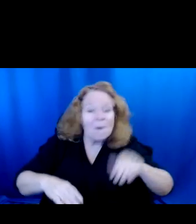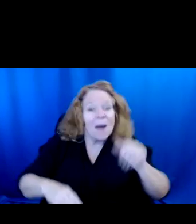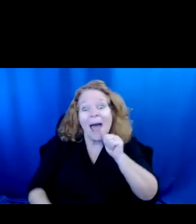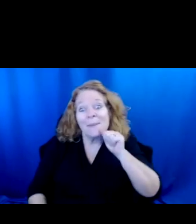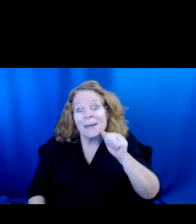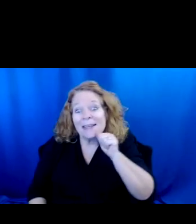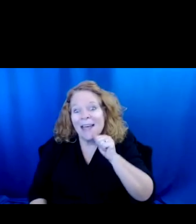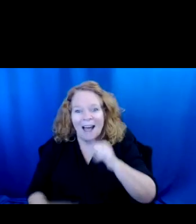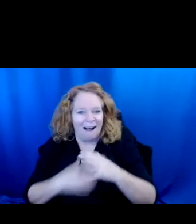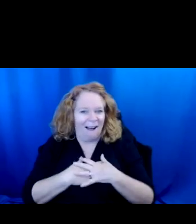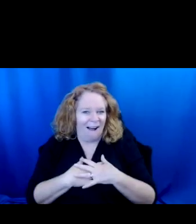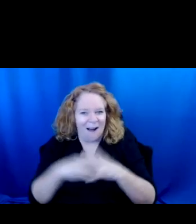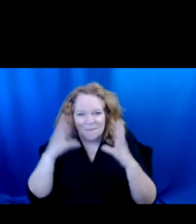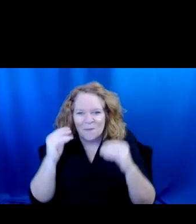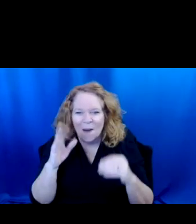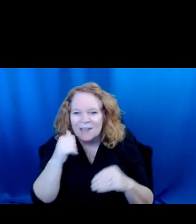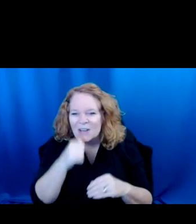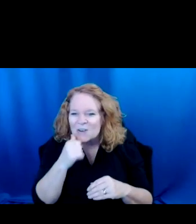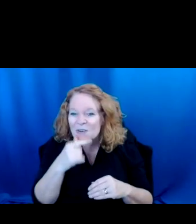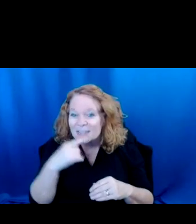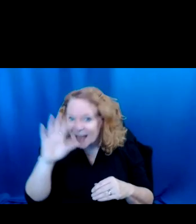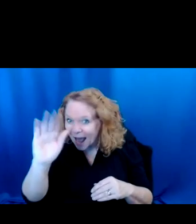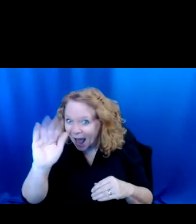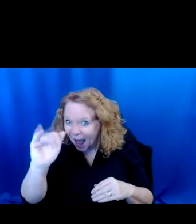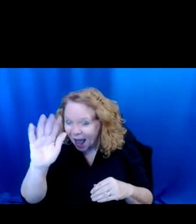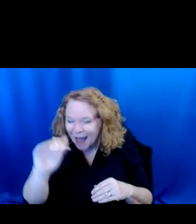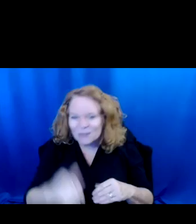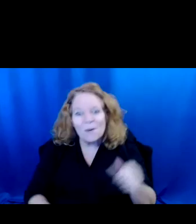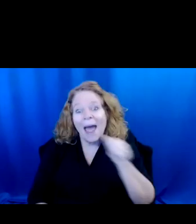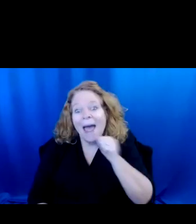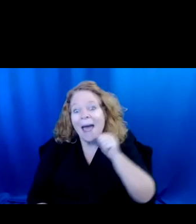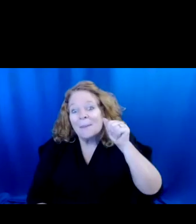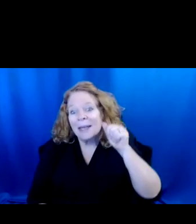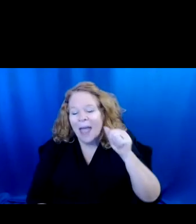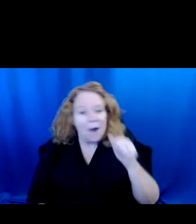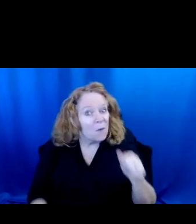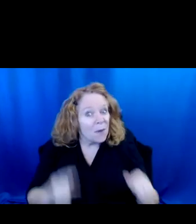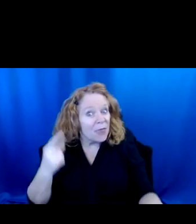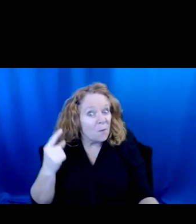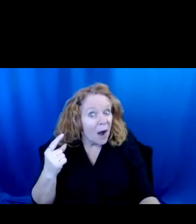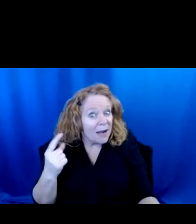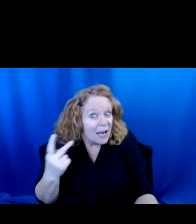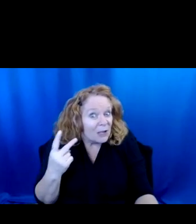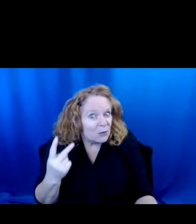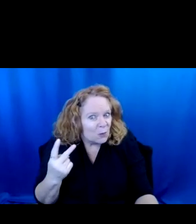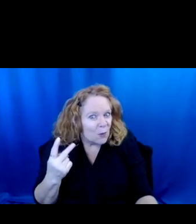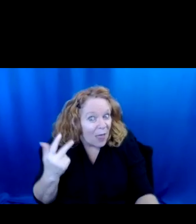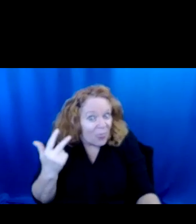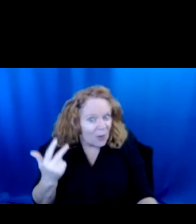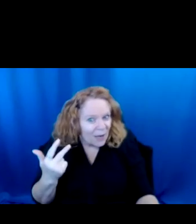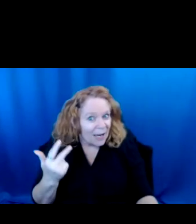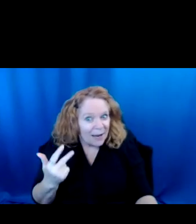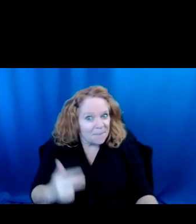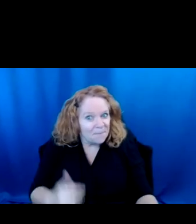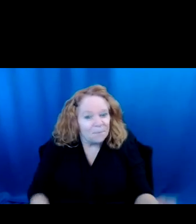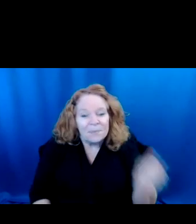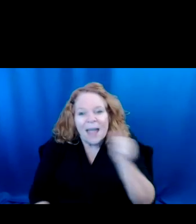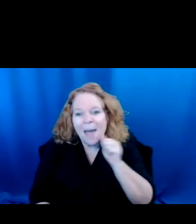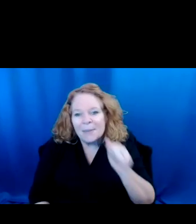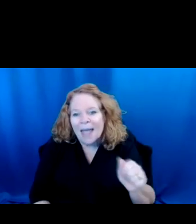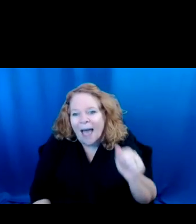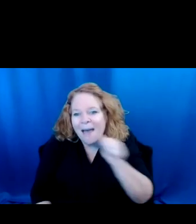Hello, Abigail, boys and girls, let's say hello to Abigail with a one and a two and a wonderful three.